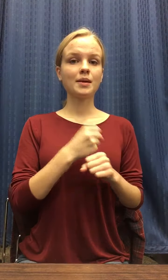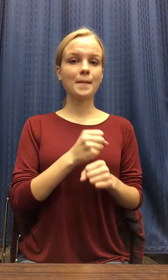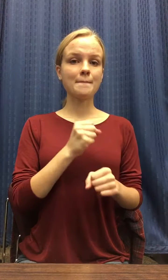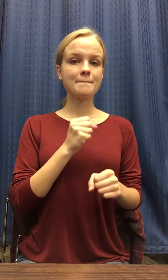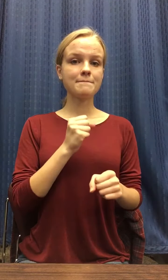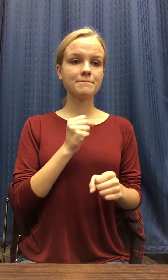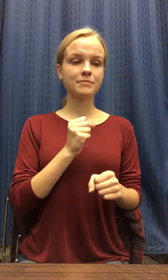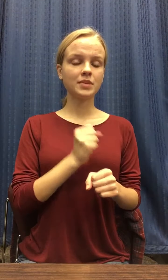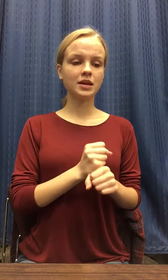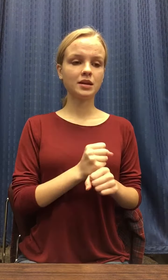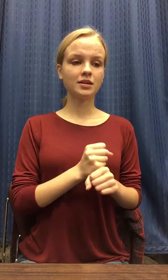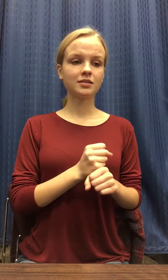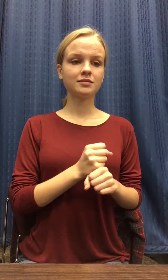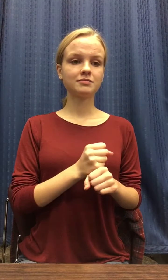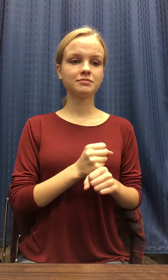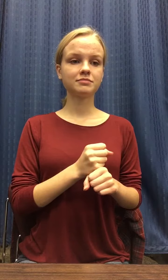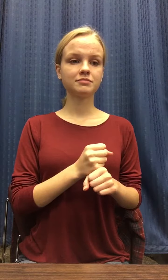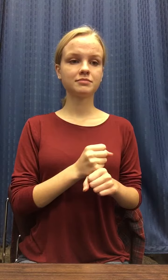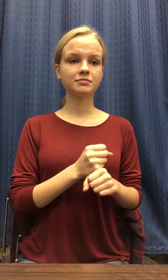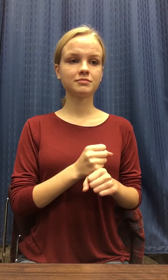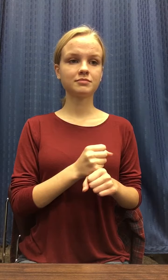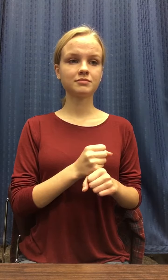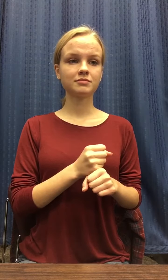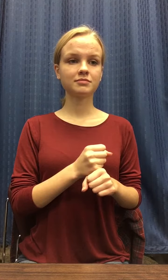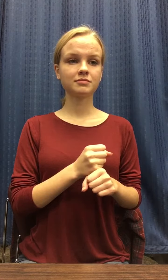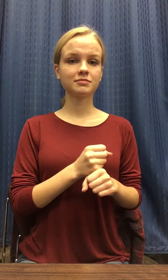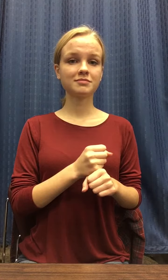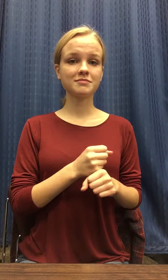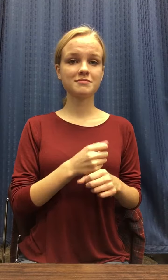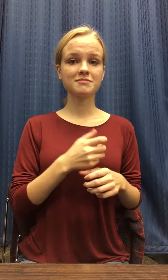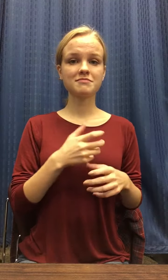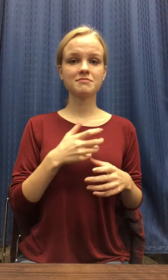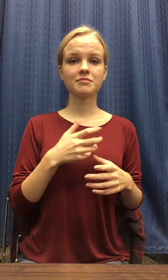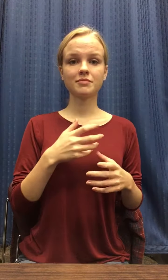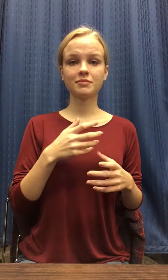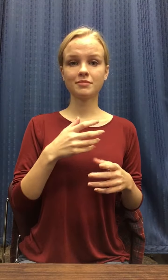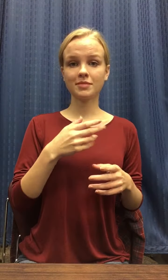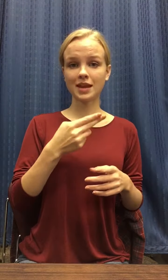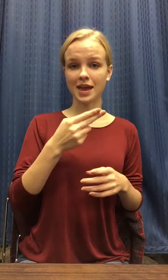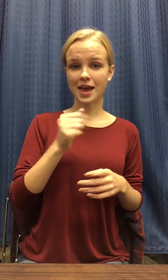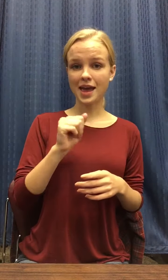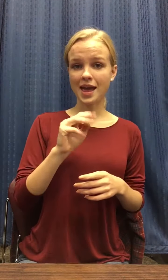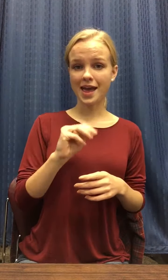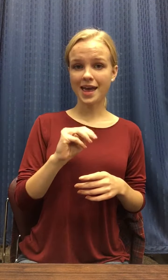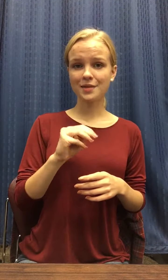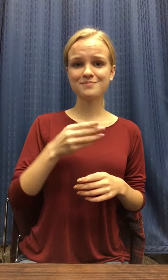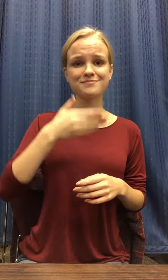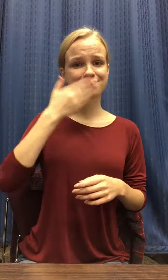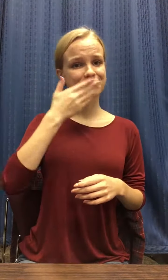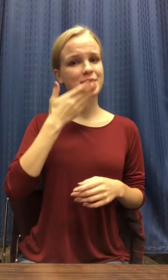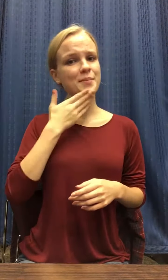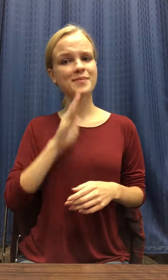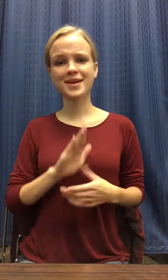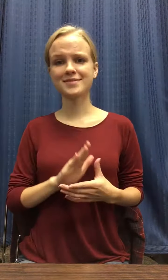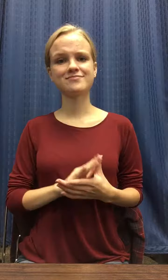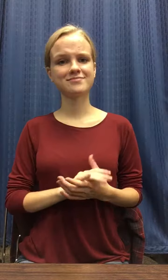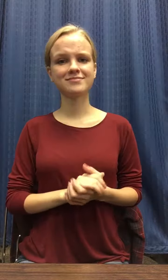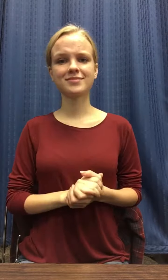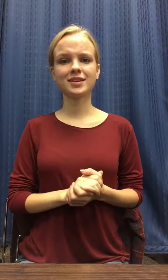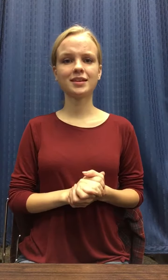that ever was in a ham could make any difference. There would come all the way back from Europe